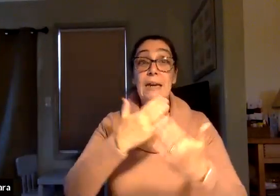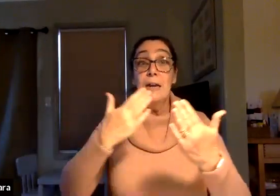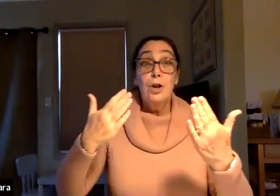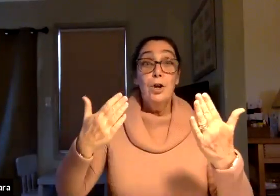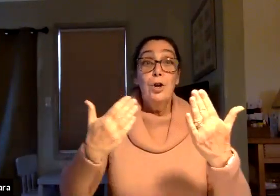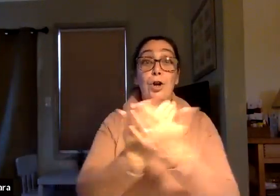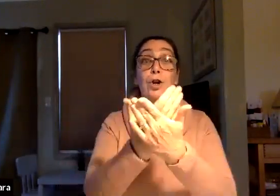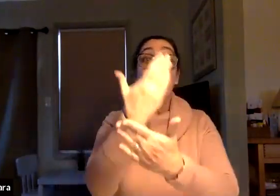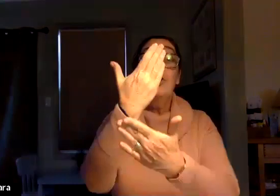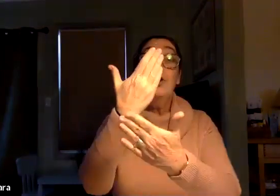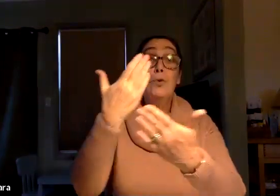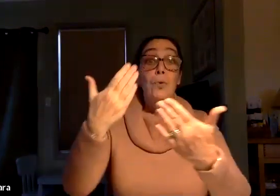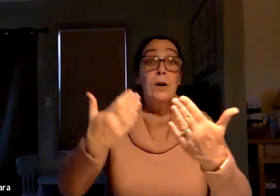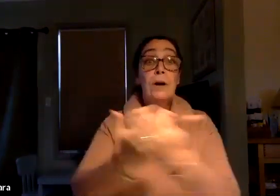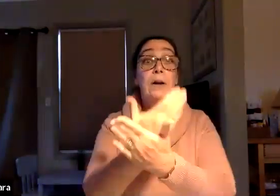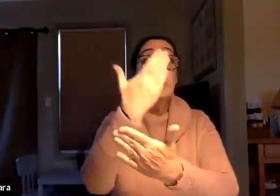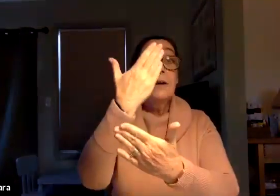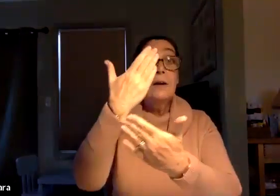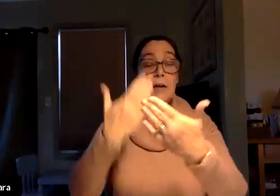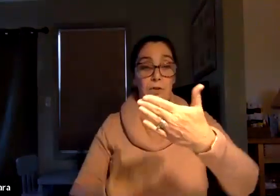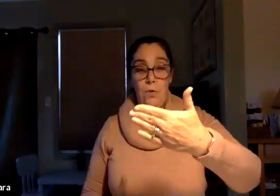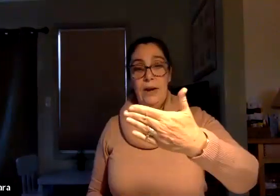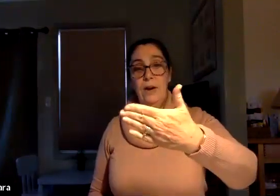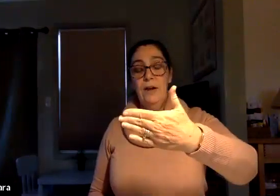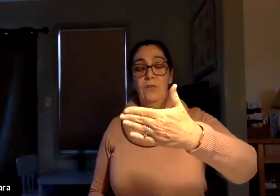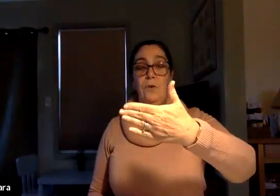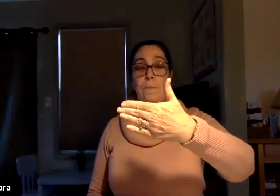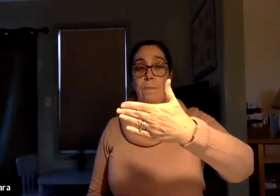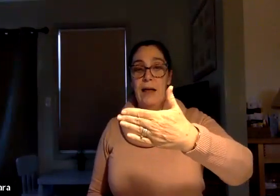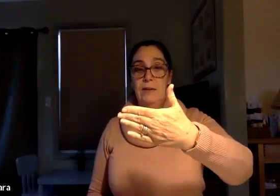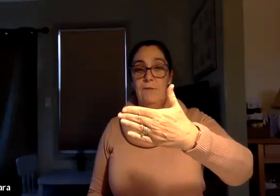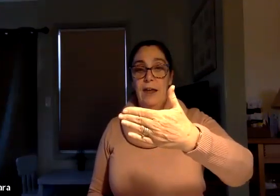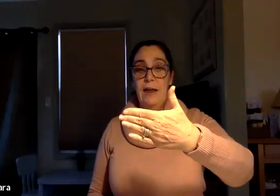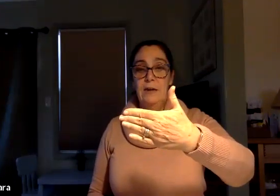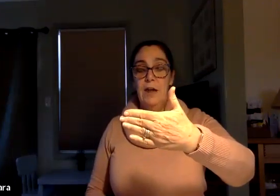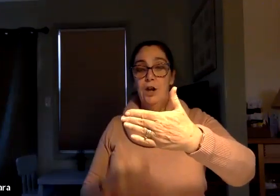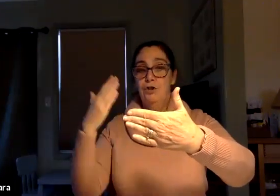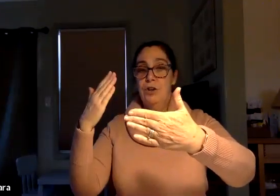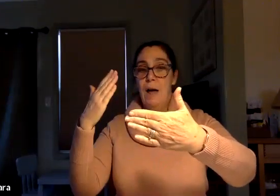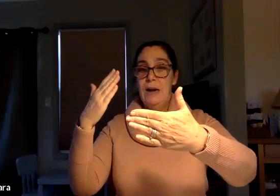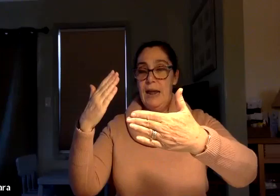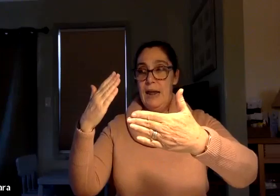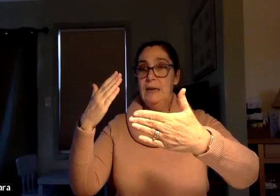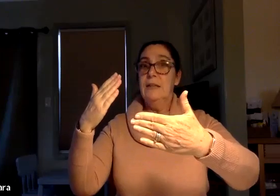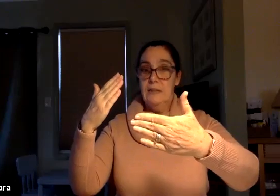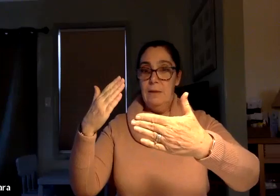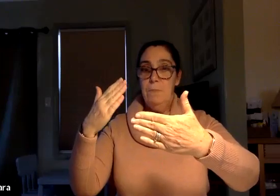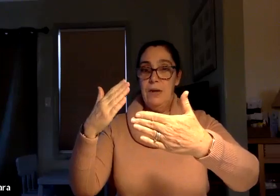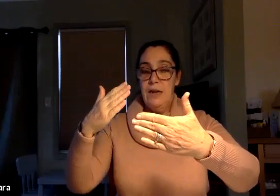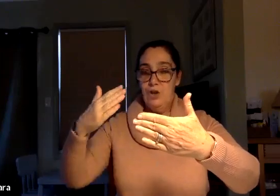Happy New. So here is your passive hand. Your dominant hand in the same B hand